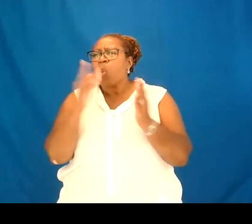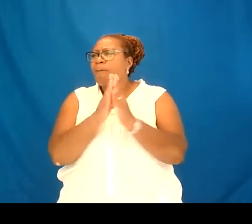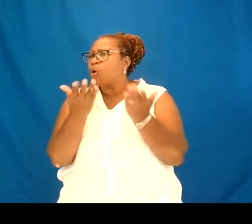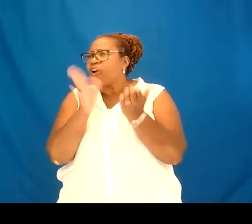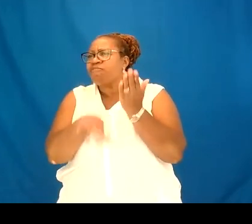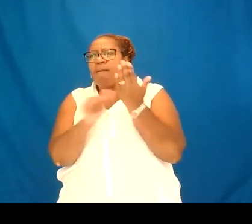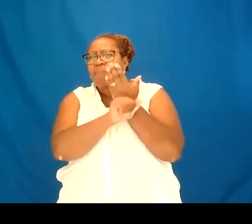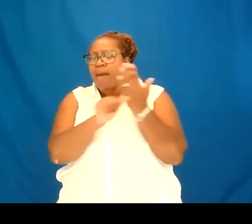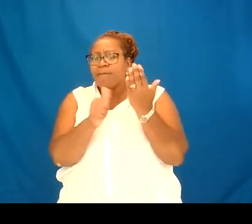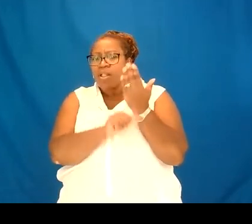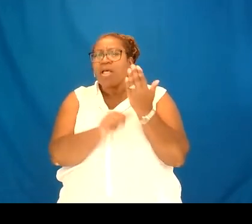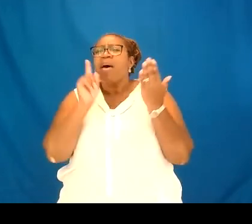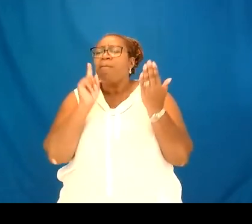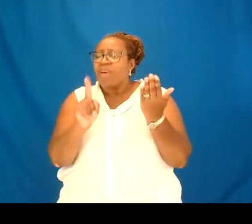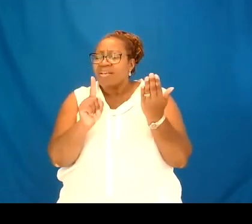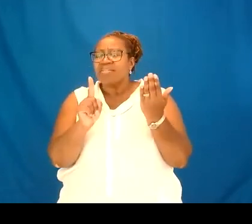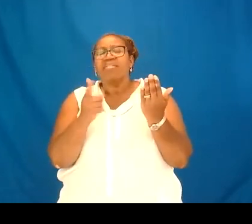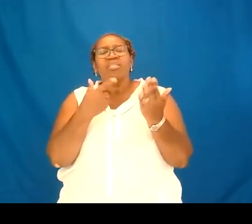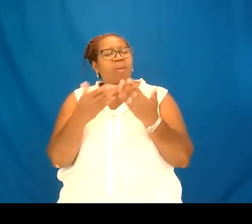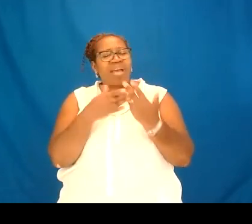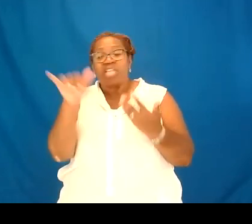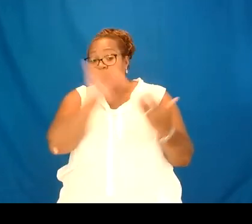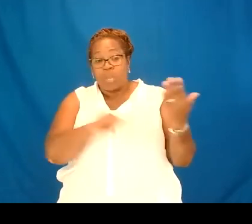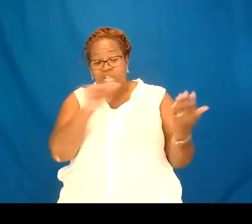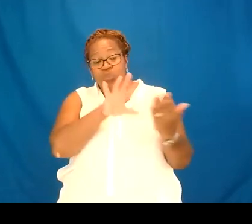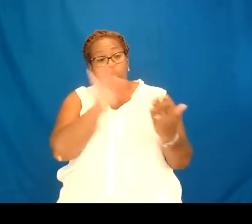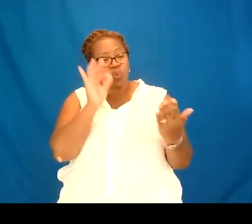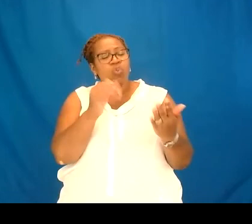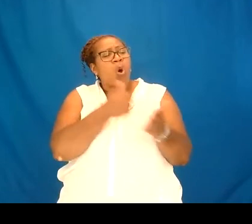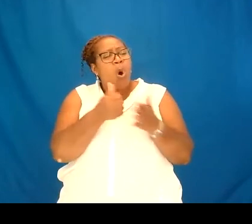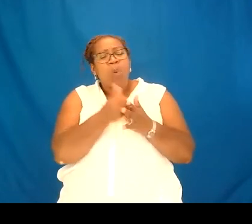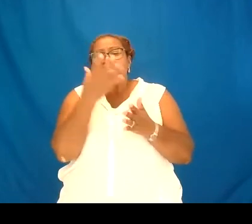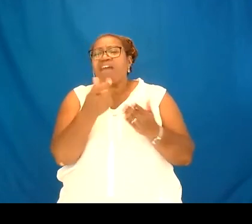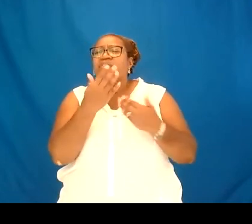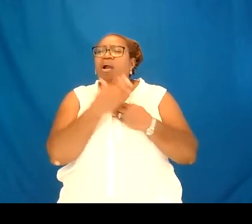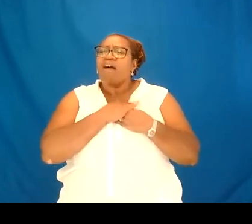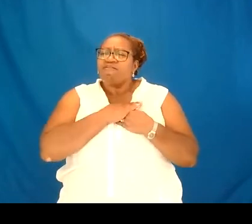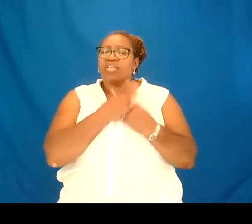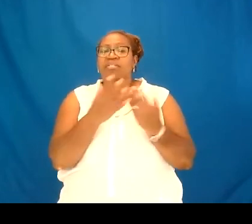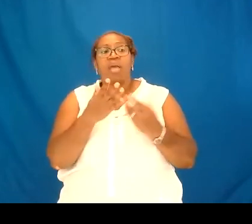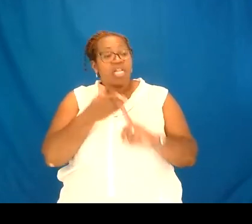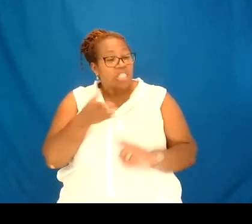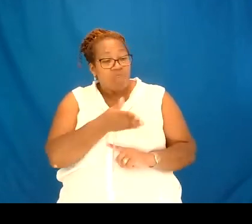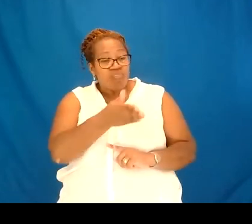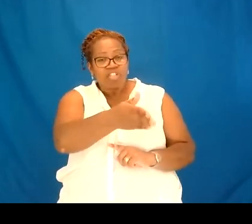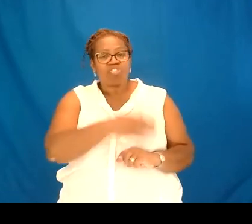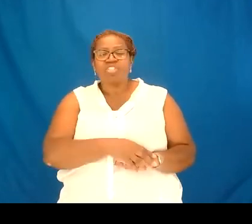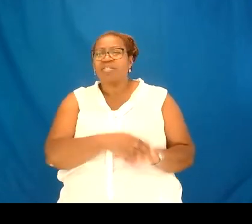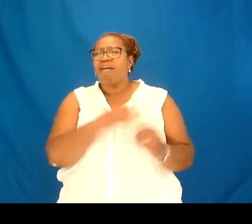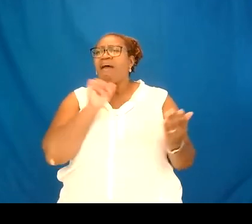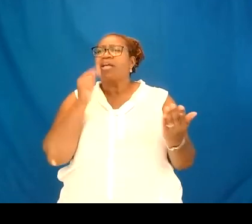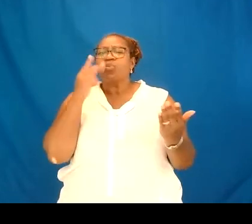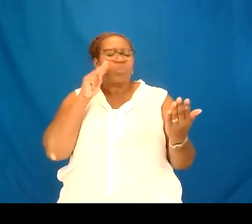will always find comfort, direction, and the deepest love poured out for you on the pages of the